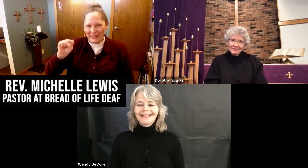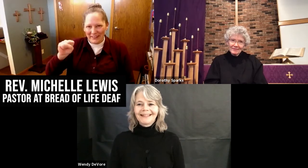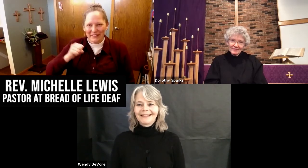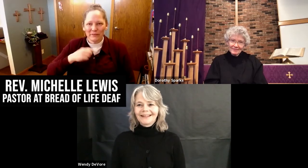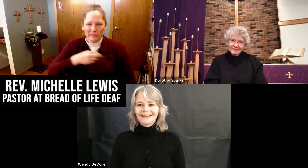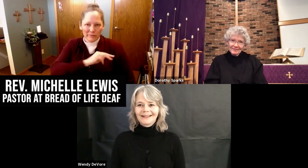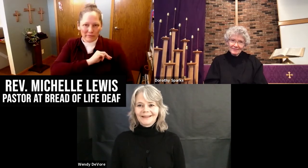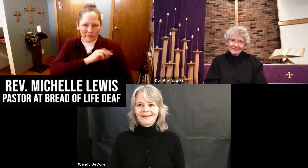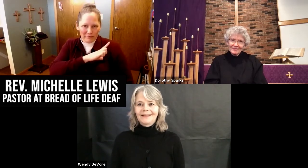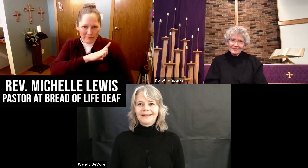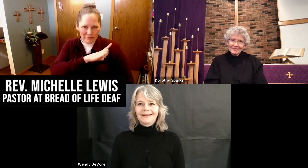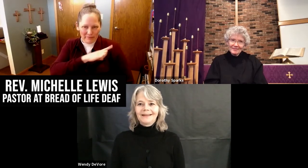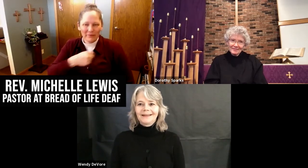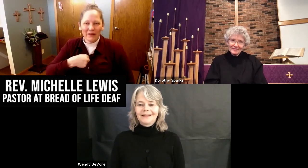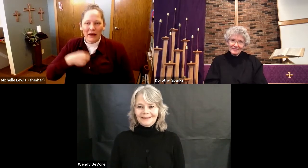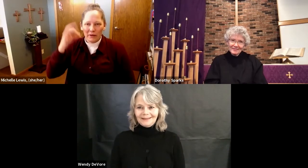Lewis,